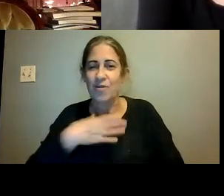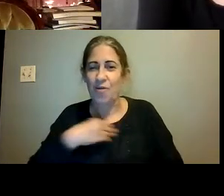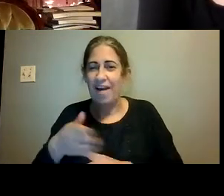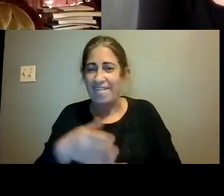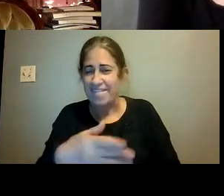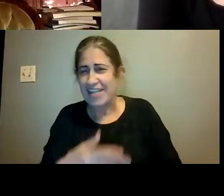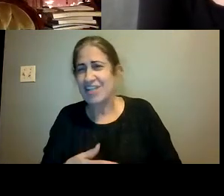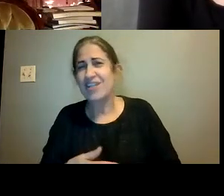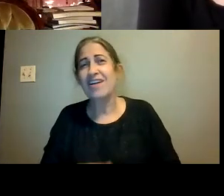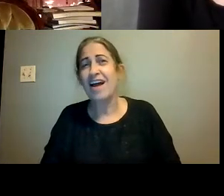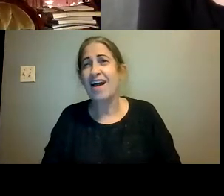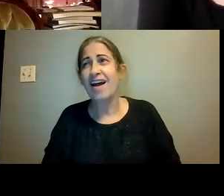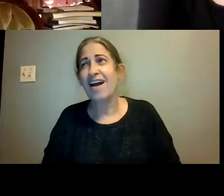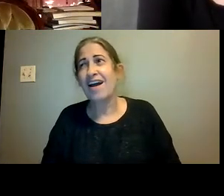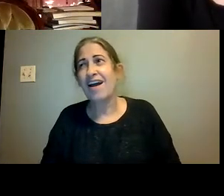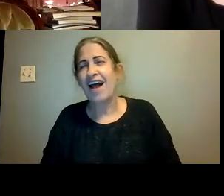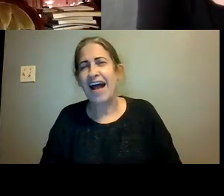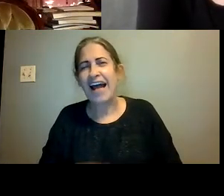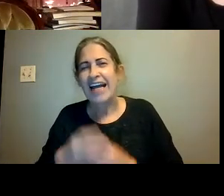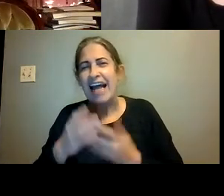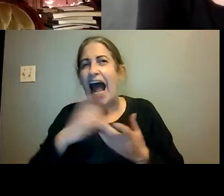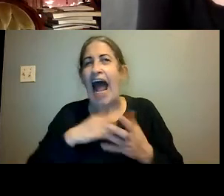we were talking about the whitefish.